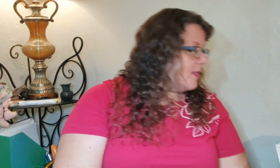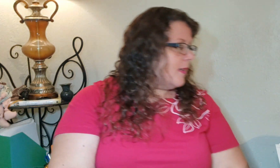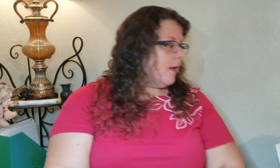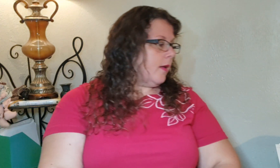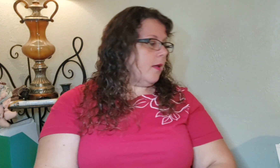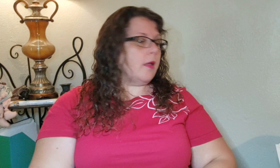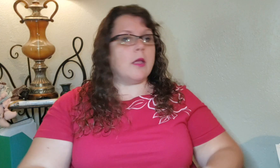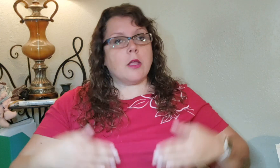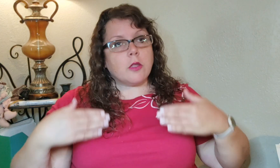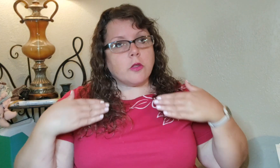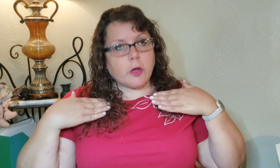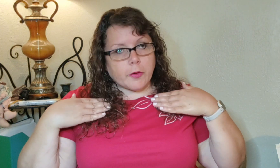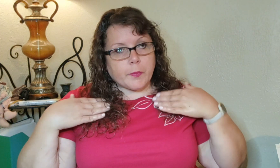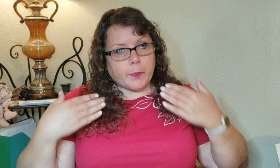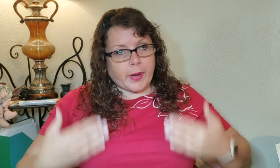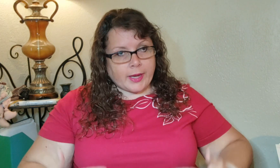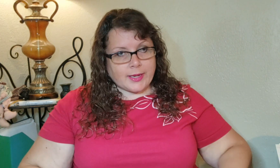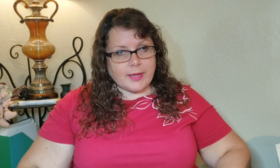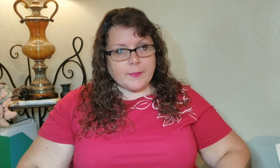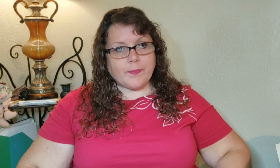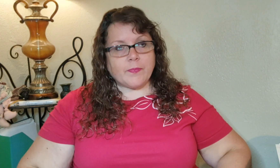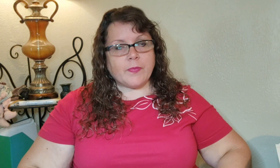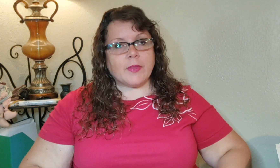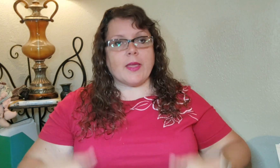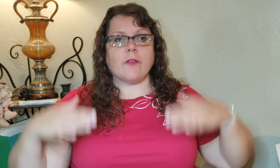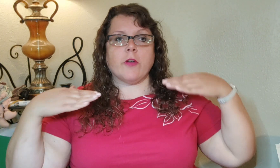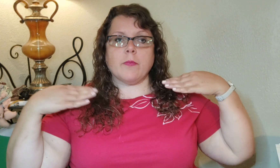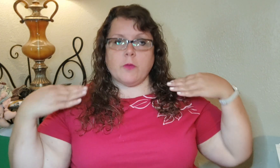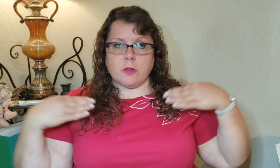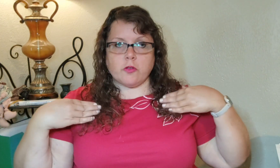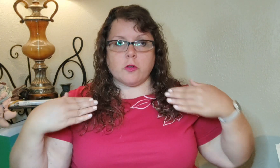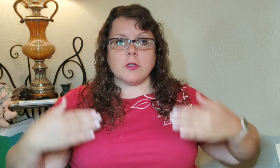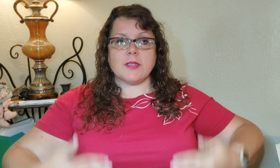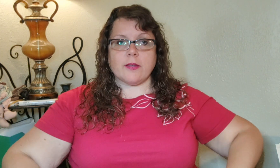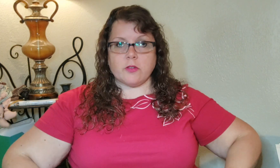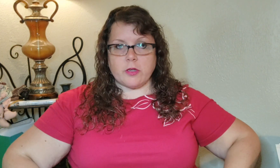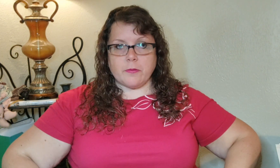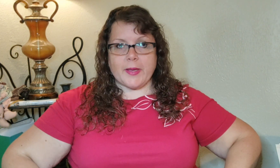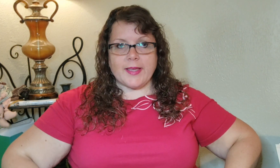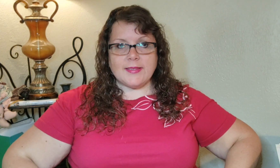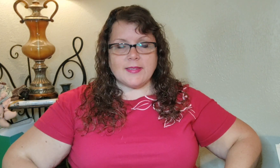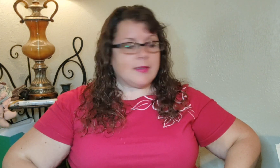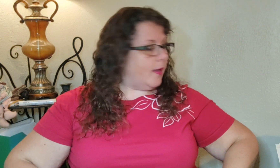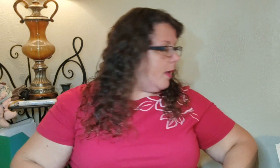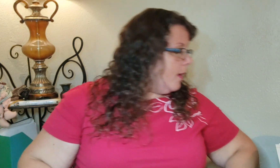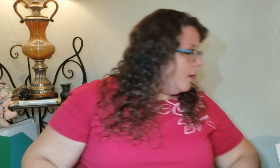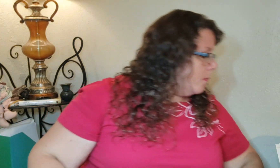It's your body, like from your shoulders down to your waist,